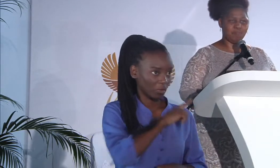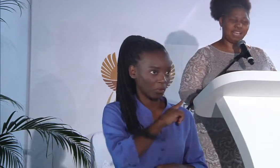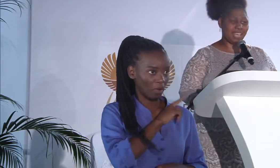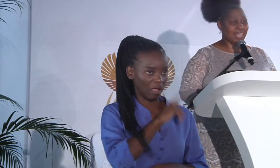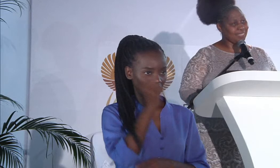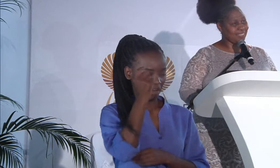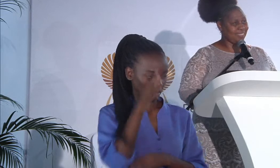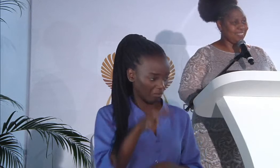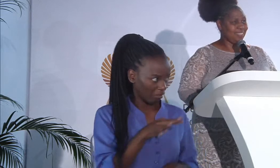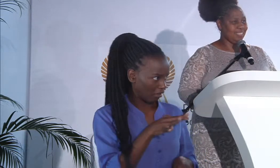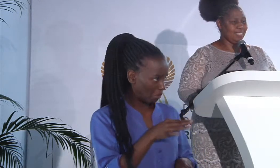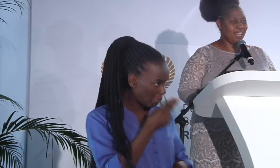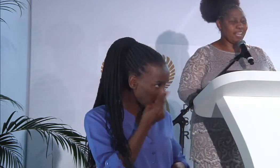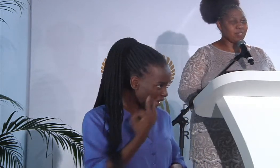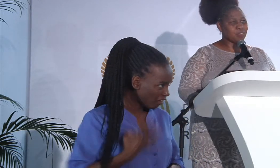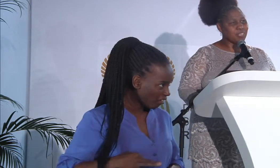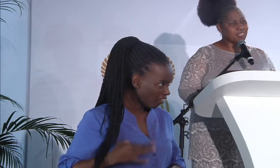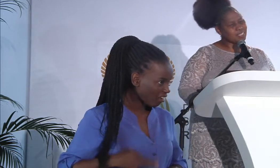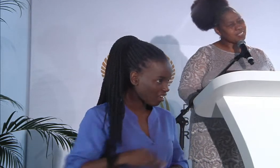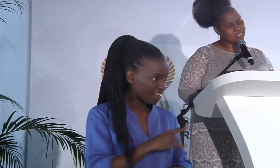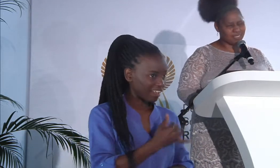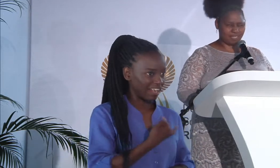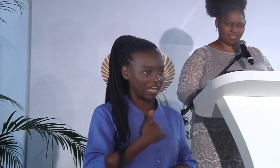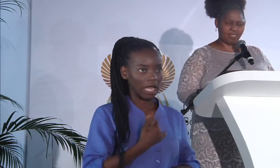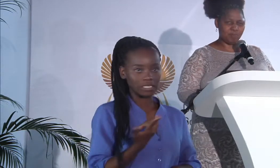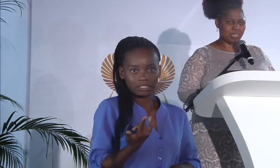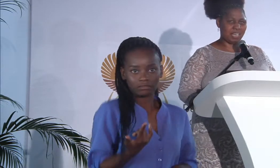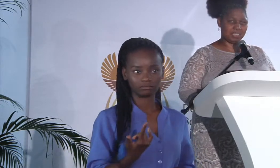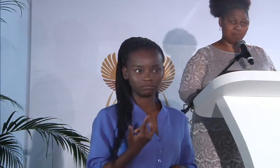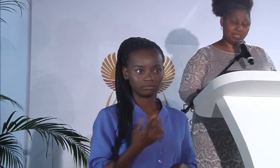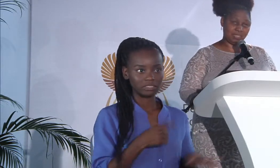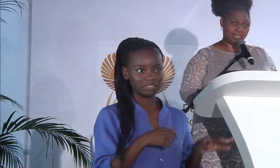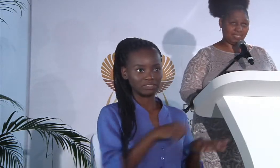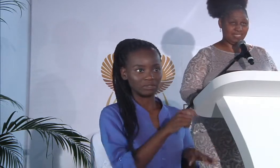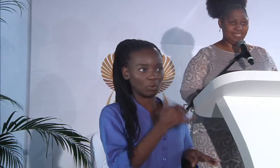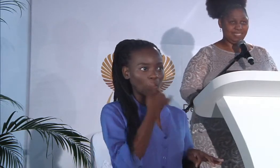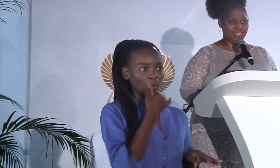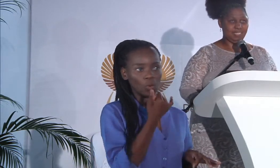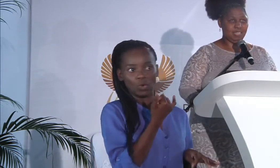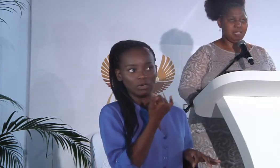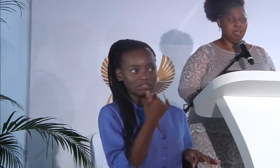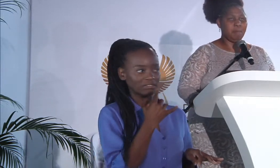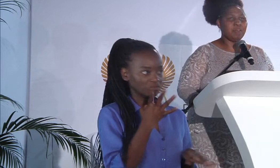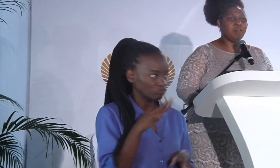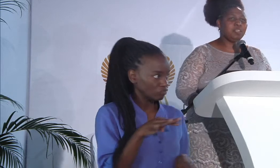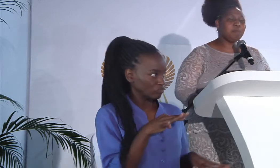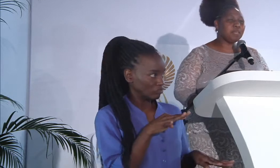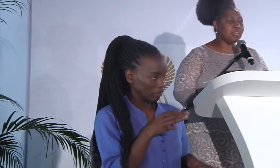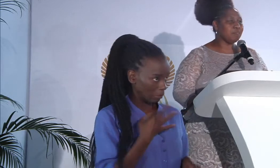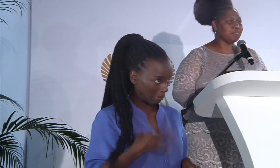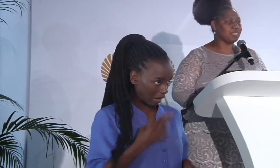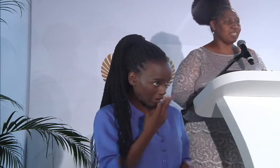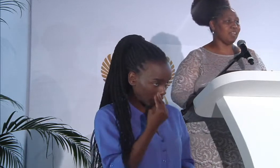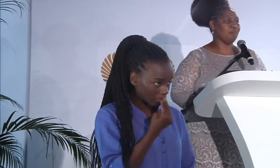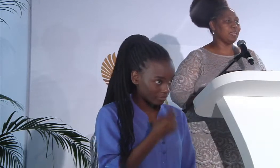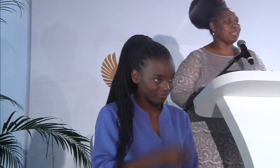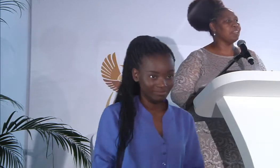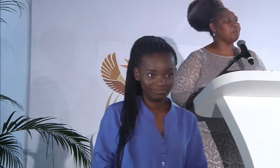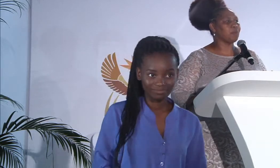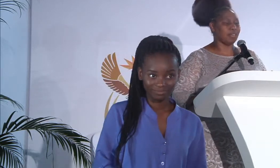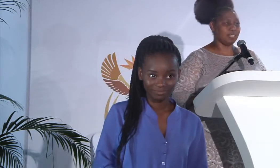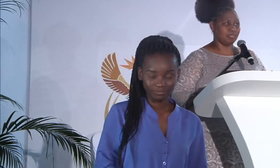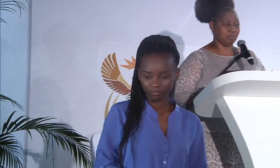this blind girl, like I was on the circus or being exhibited. But nobody believed that I'll make